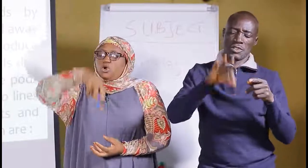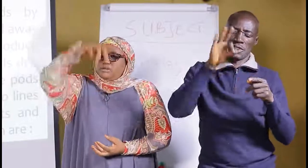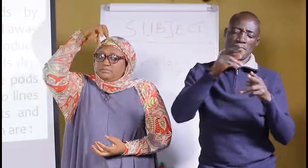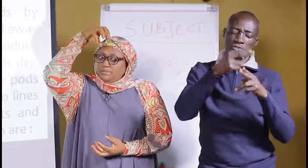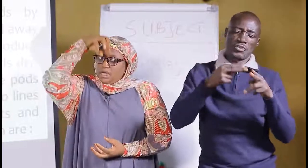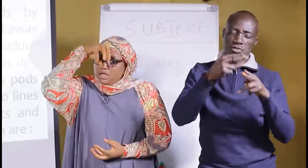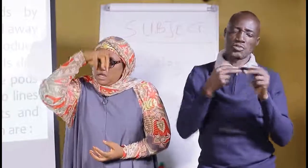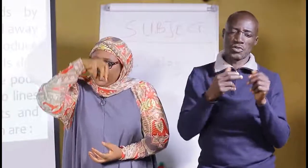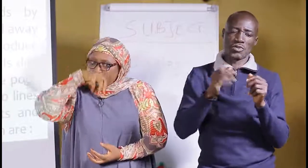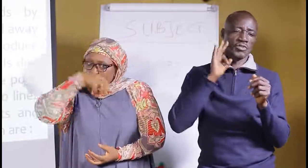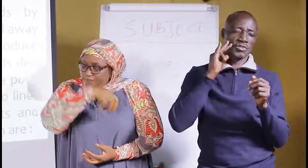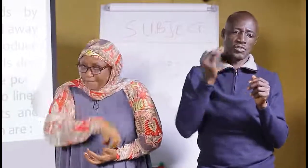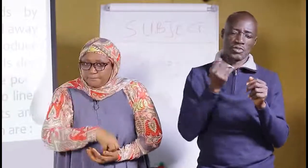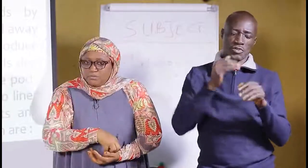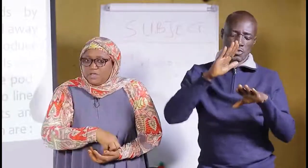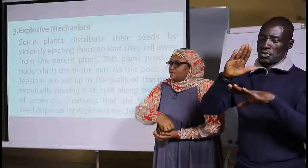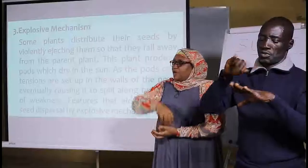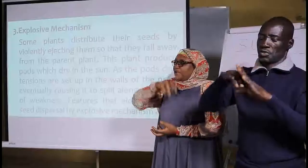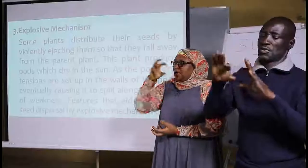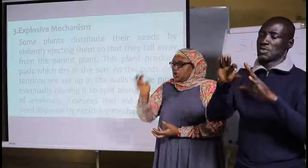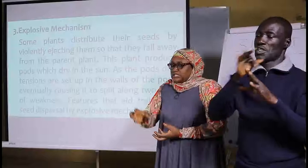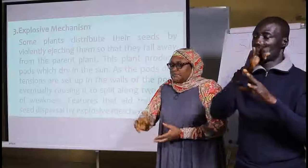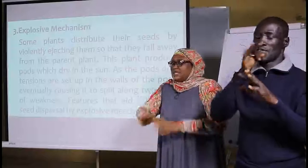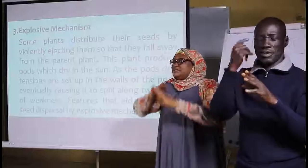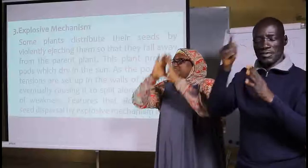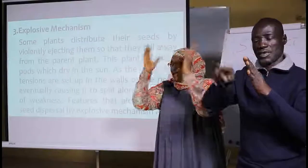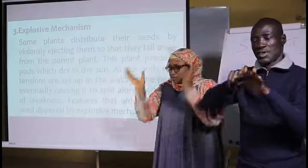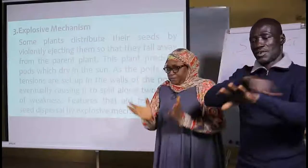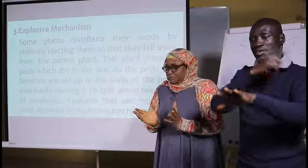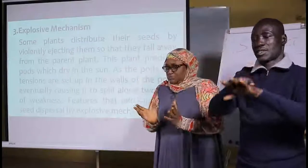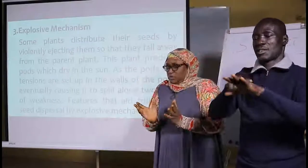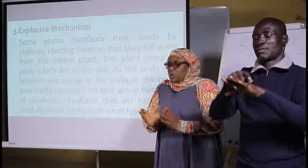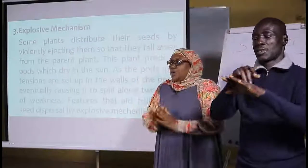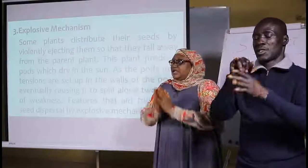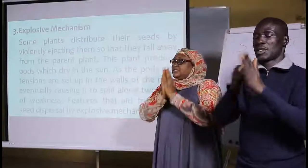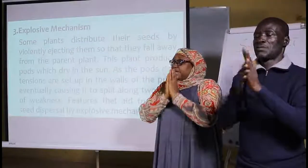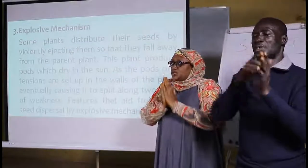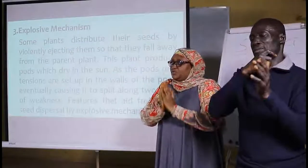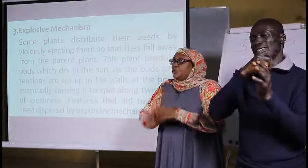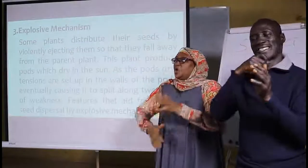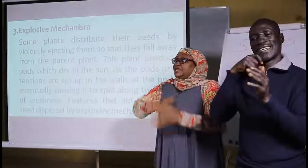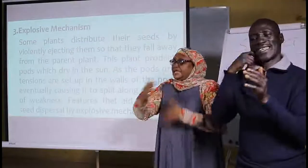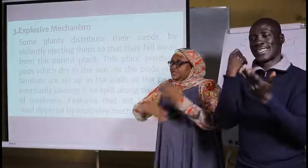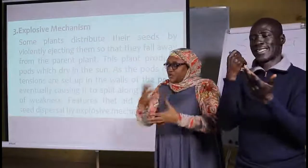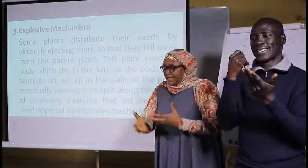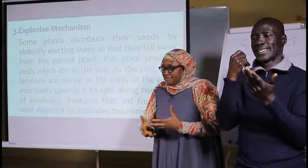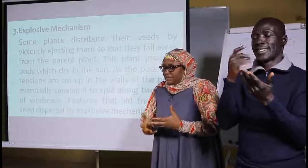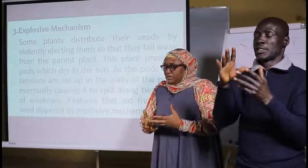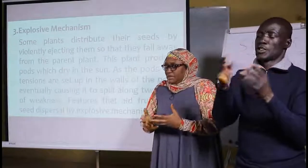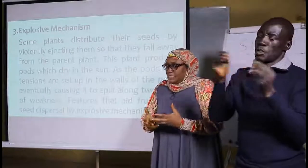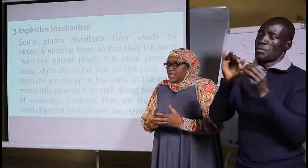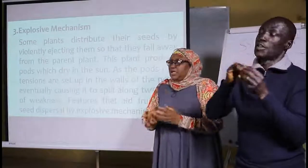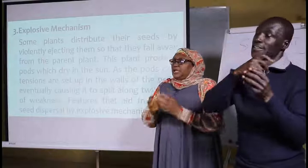fruit on farm for a very long time, it dries up. When it dries up, the more it gets